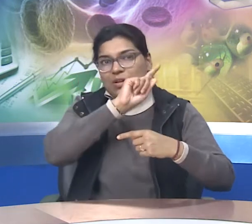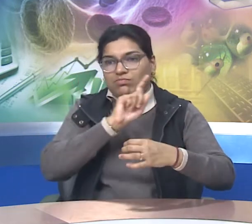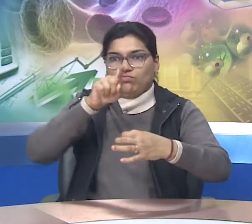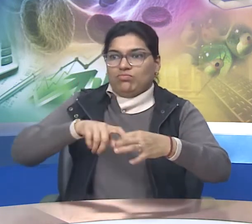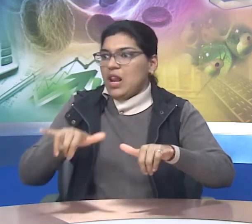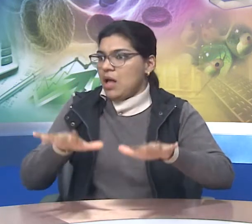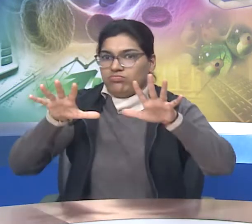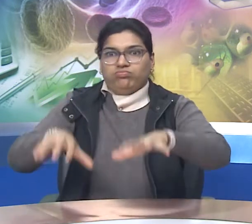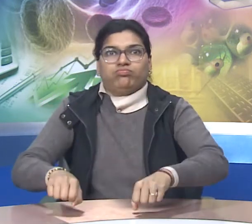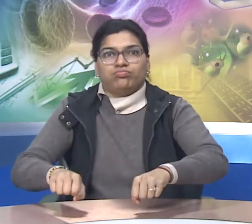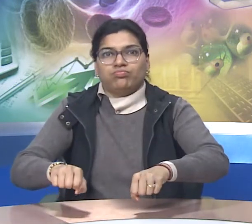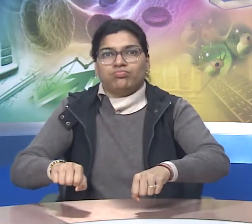where 7 empires